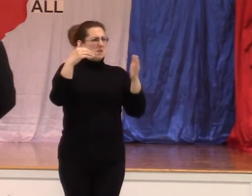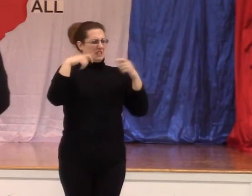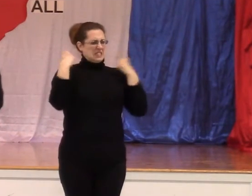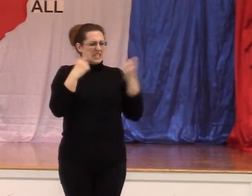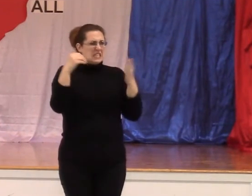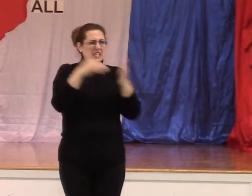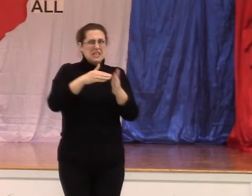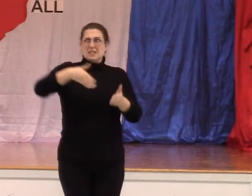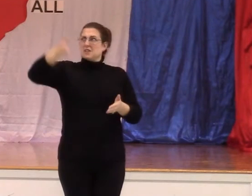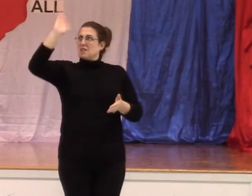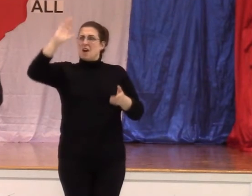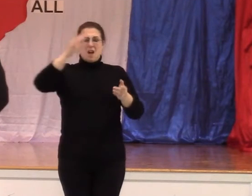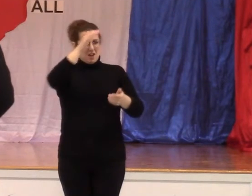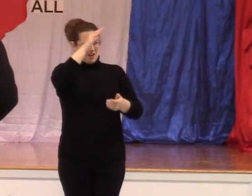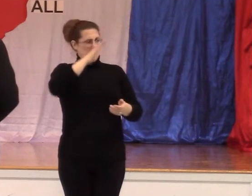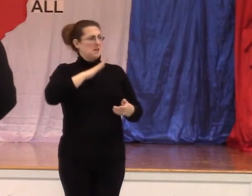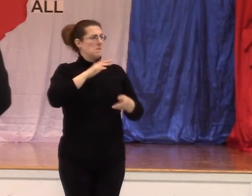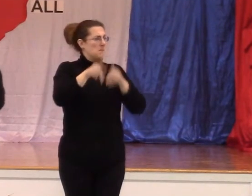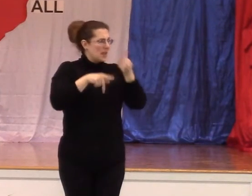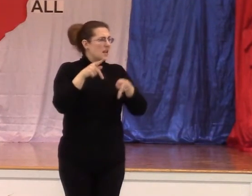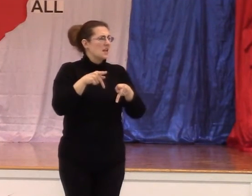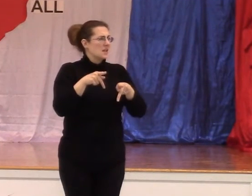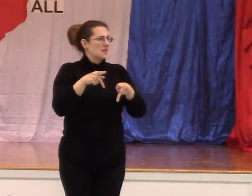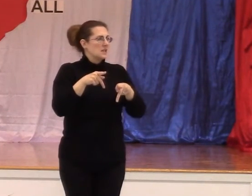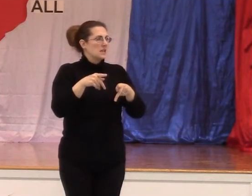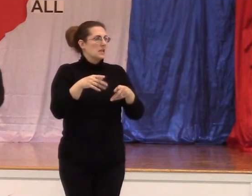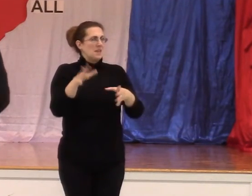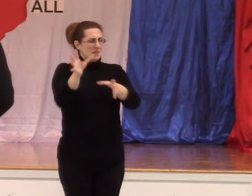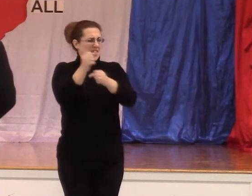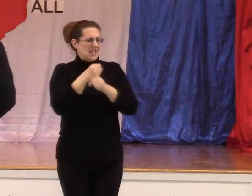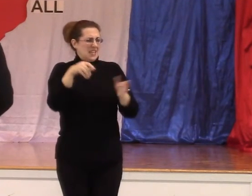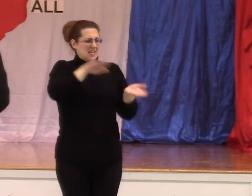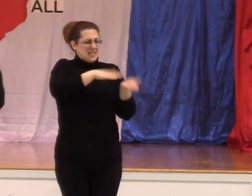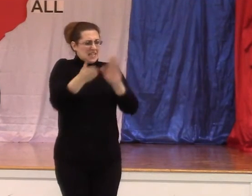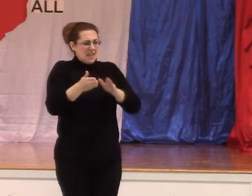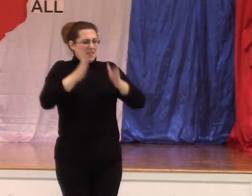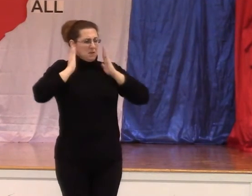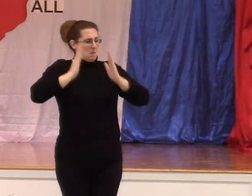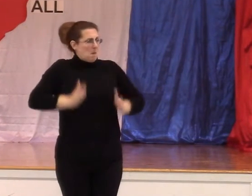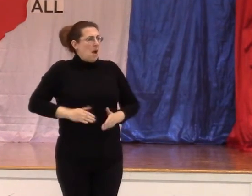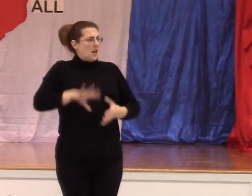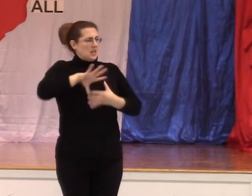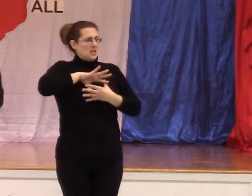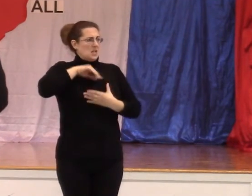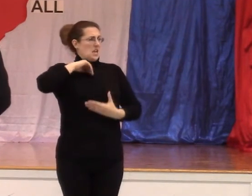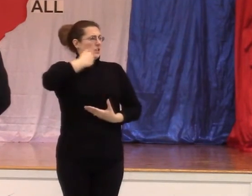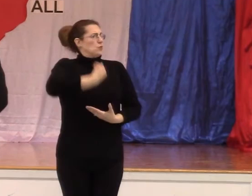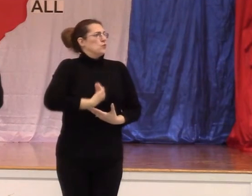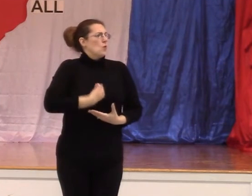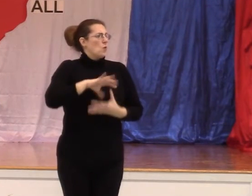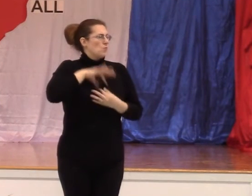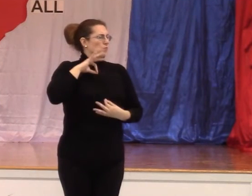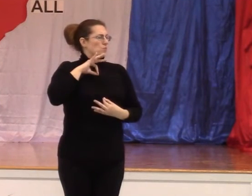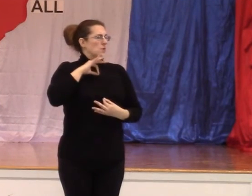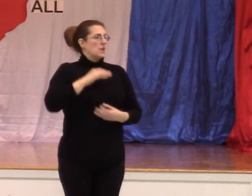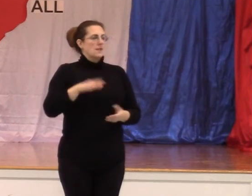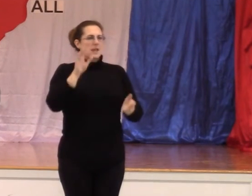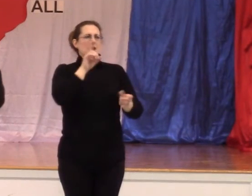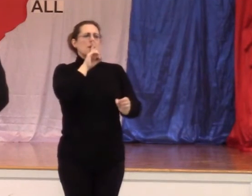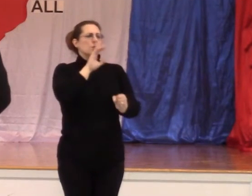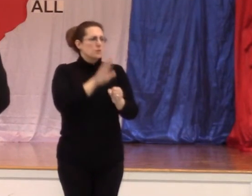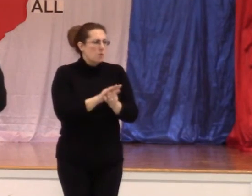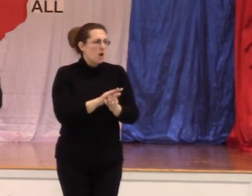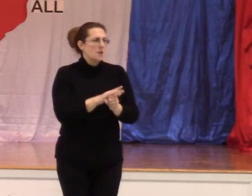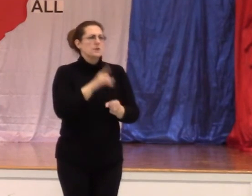man. By this they have merited death in body and in soul. They have sworn to be true and faithful,